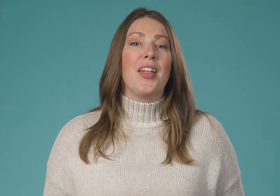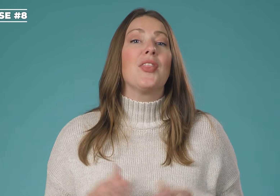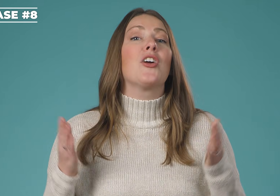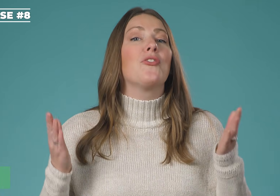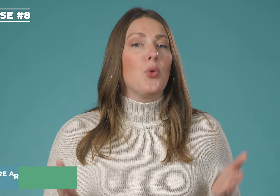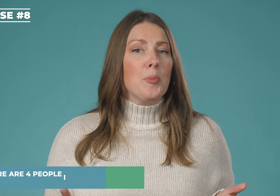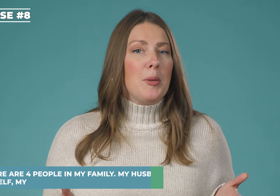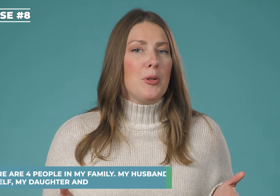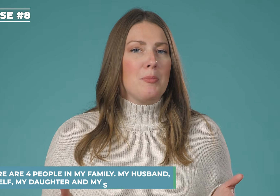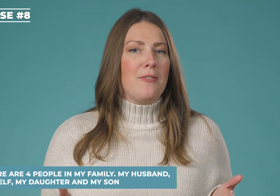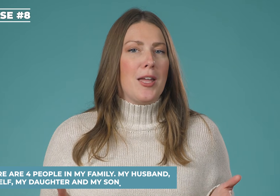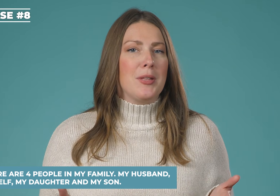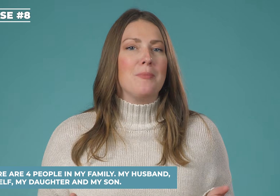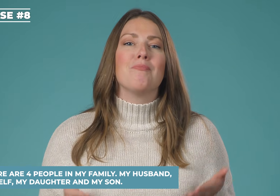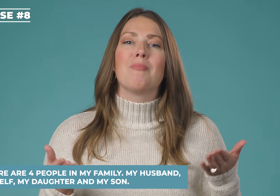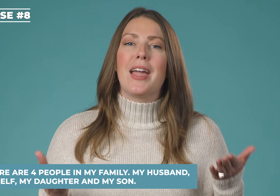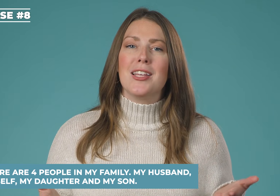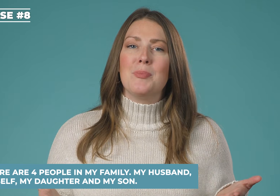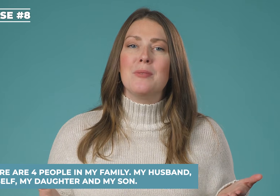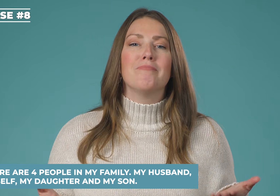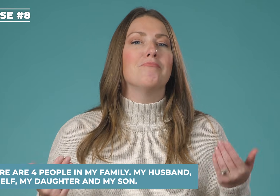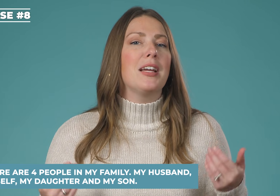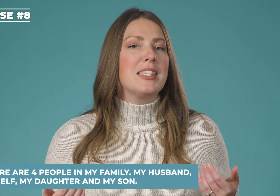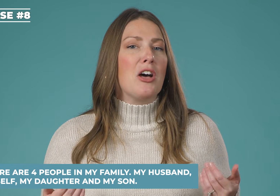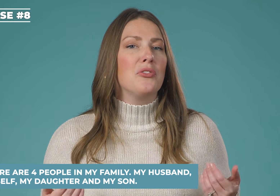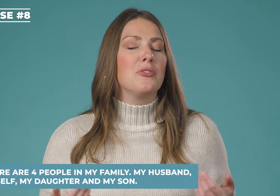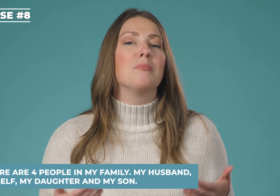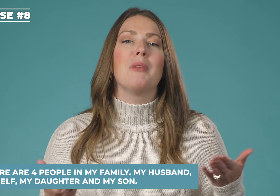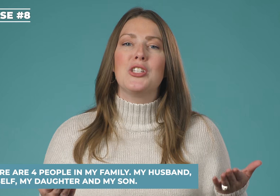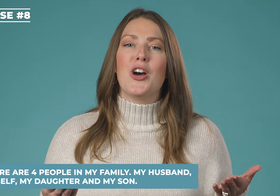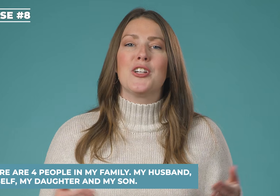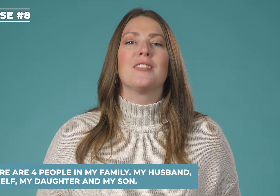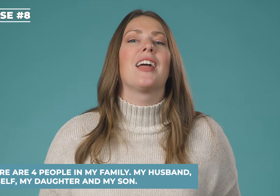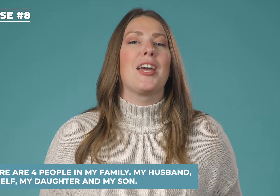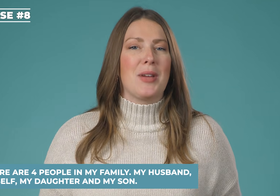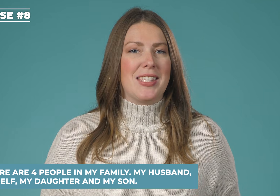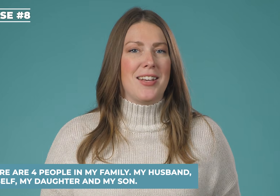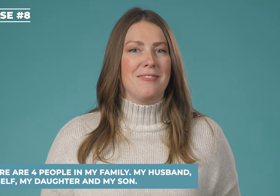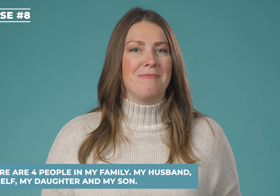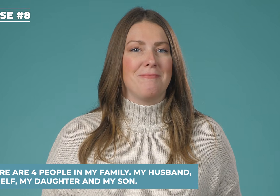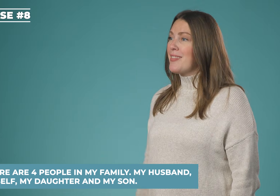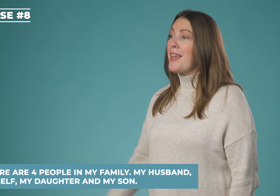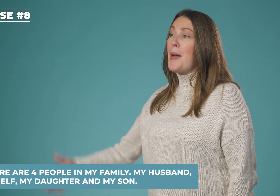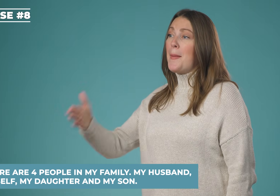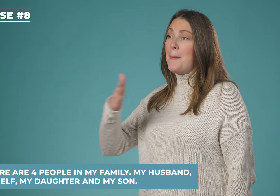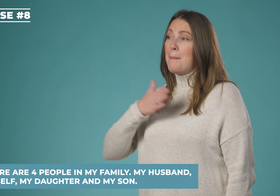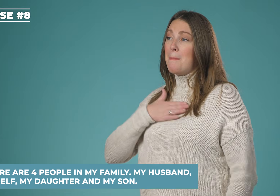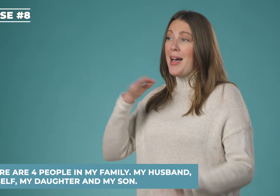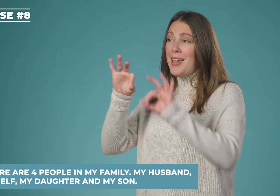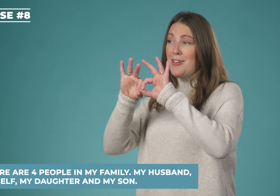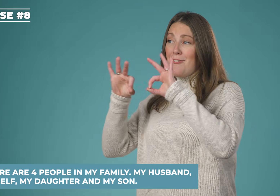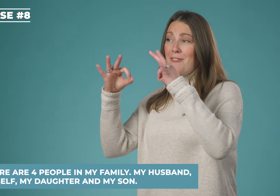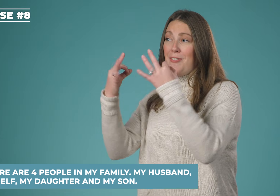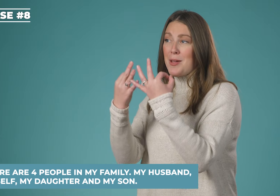There are 4 people in my family: my husband, myself, my daughter, and my son. My